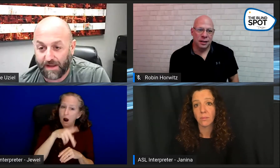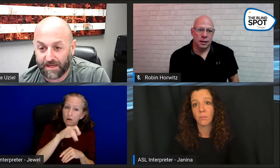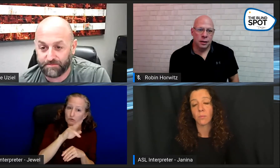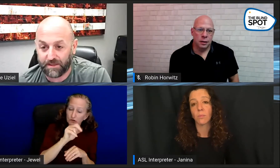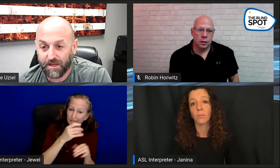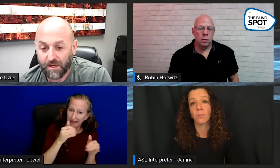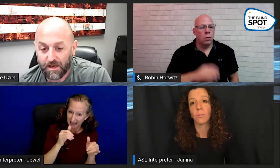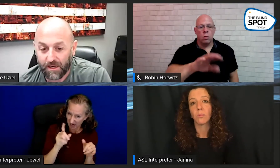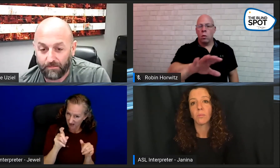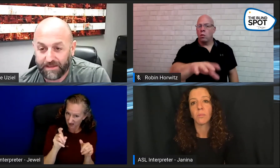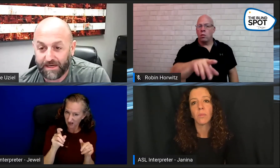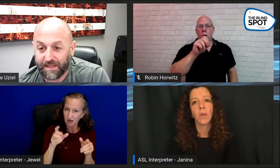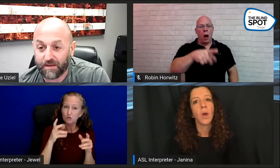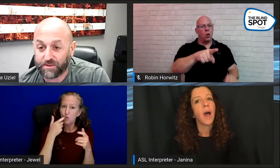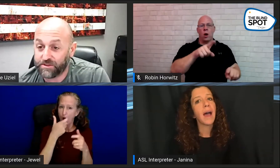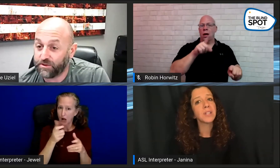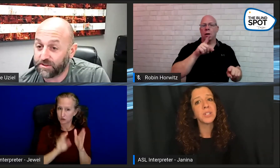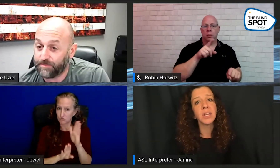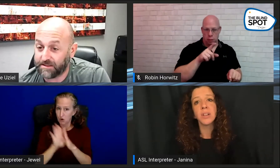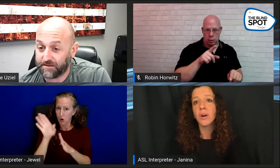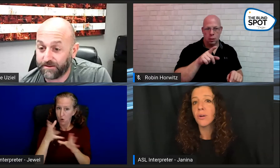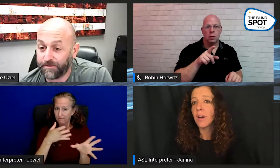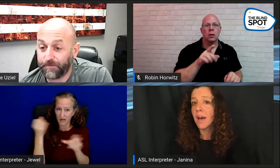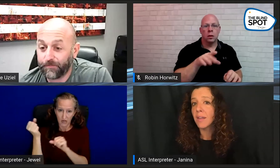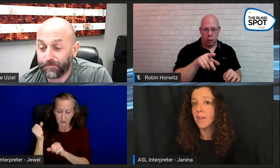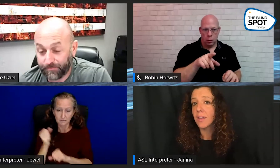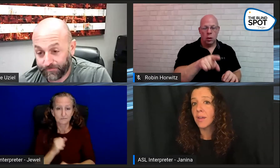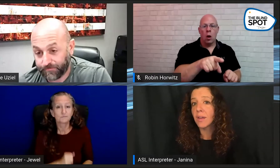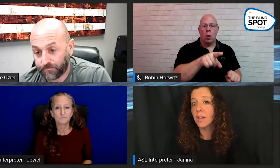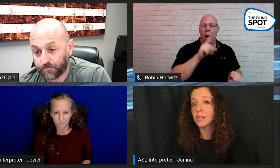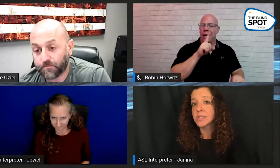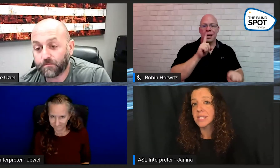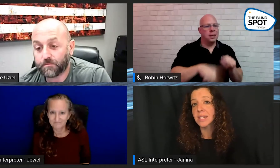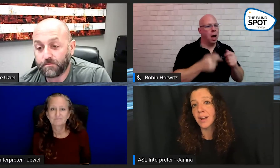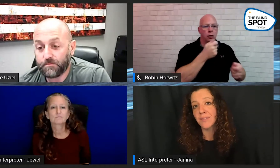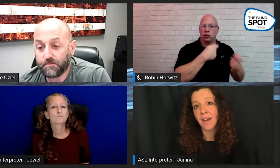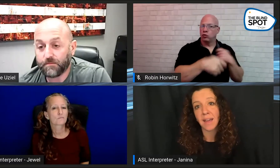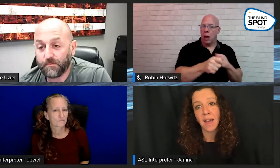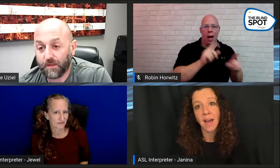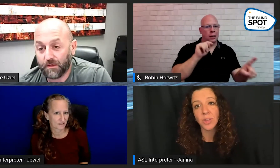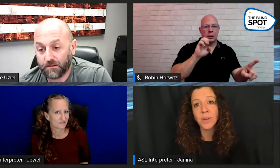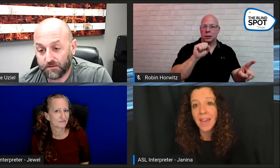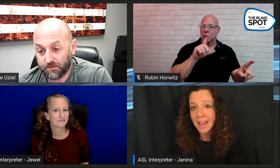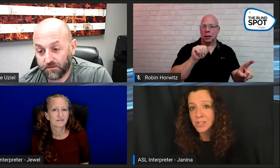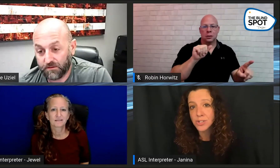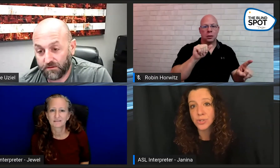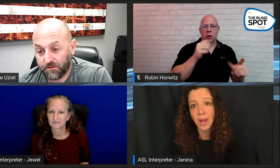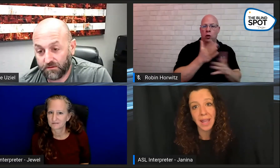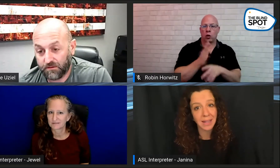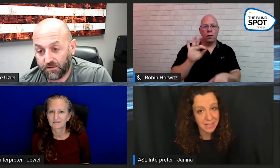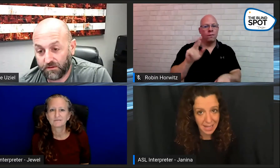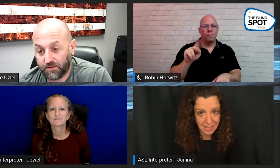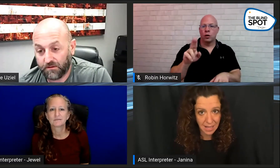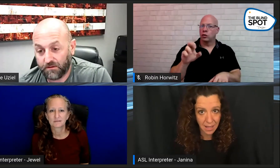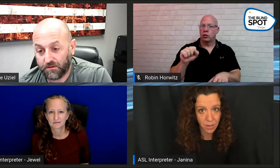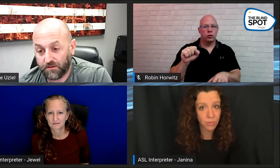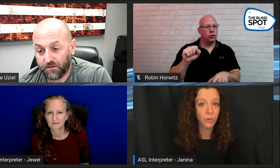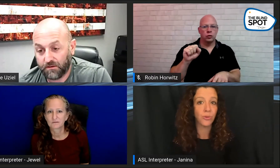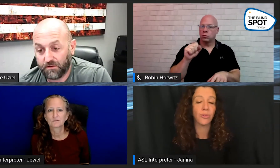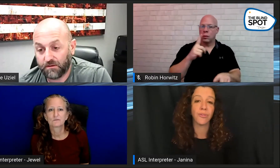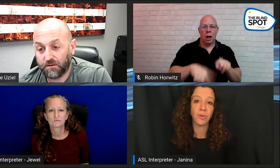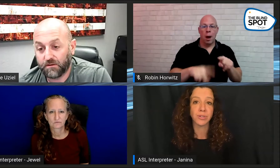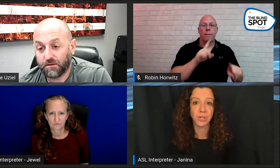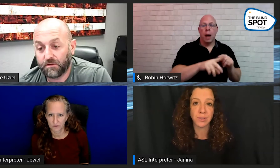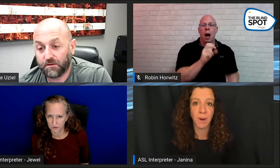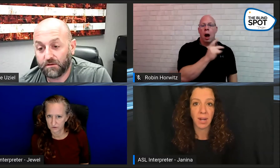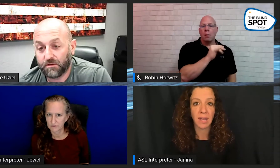so fast, but getting in was actually, no, just to clarify, you can't trade Tesla